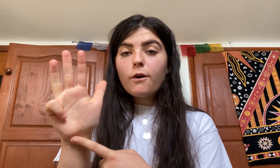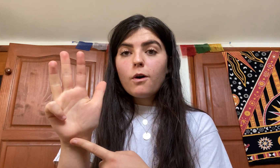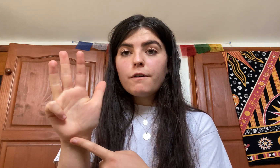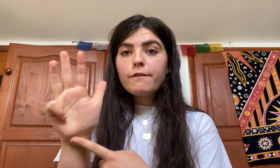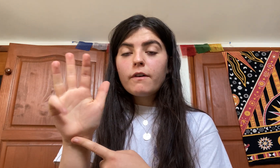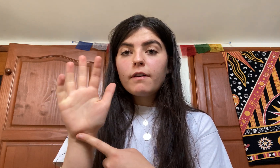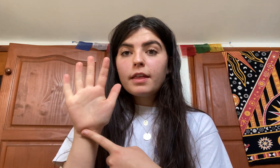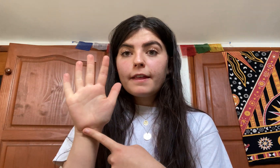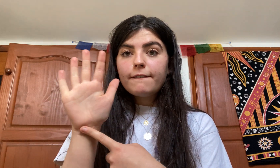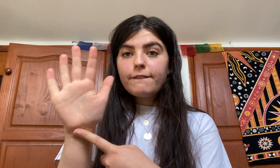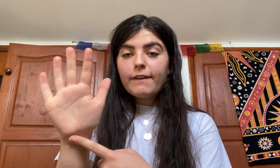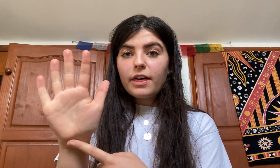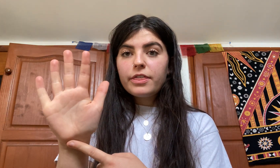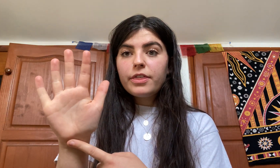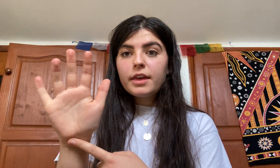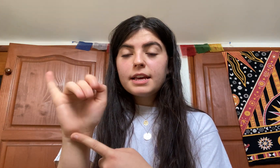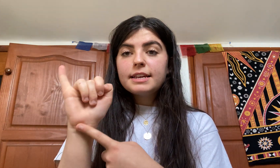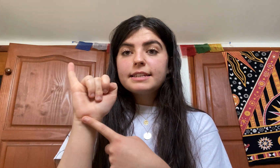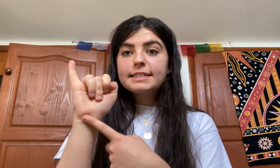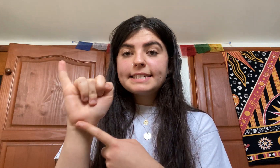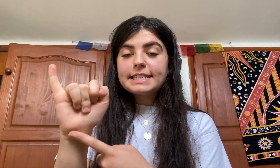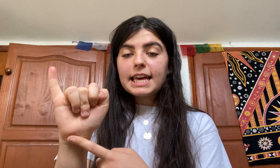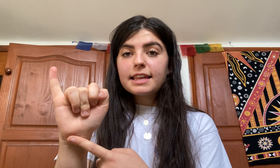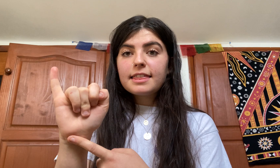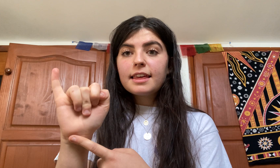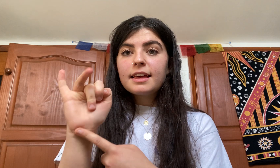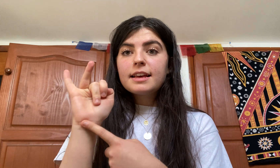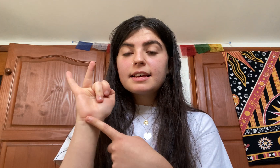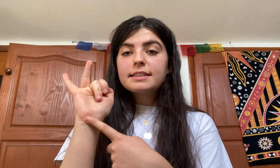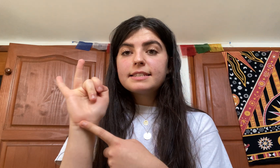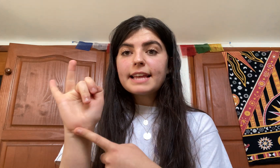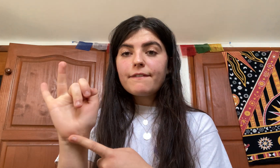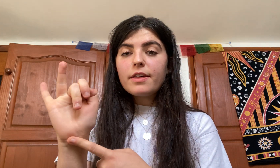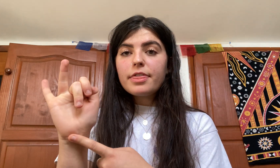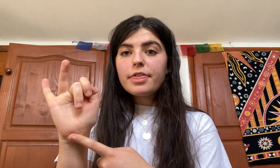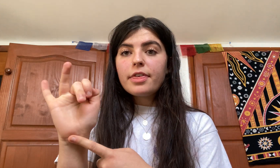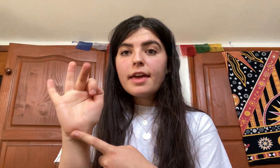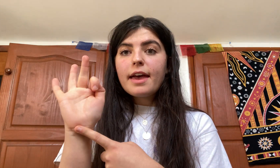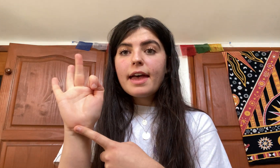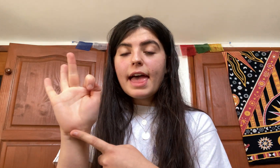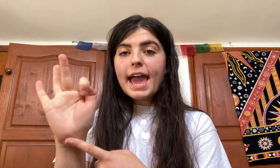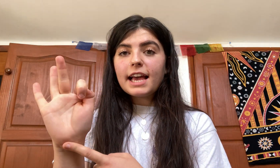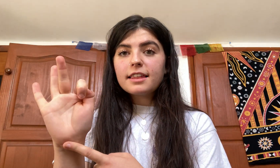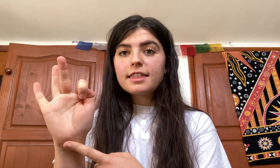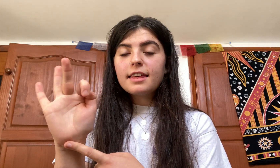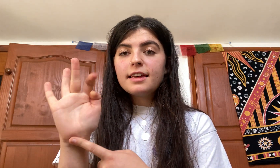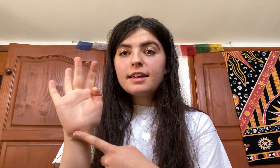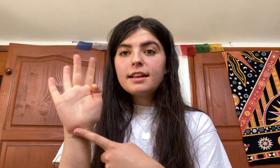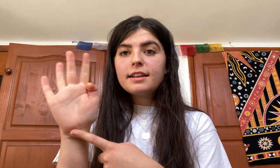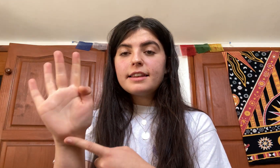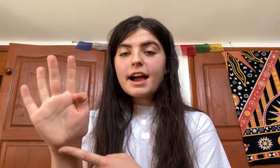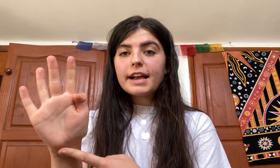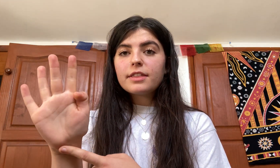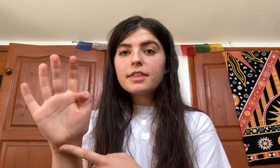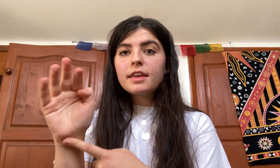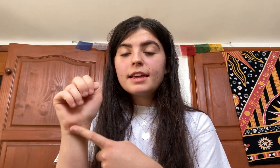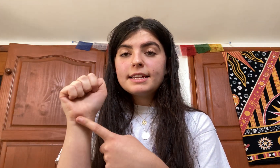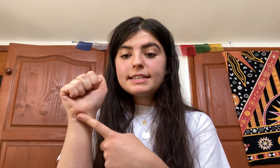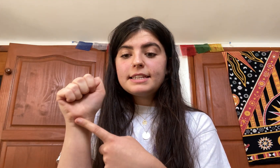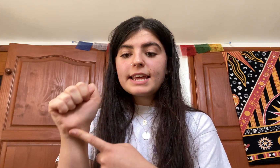4th, 5th, 6th, 7th, 8th, 9th,